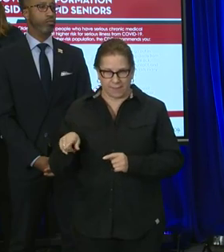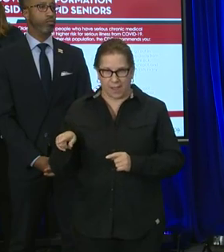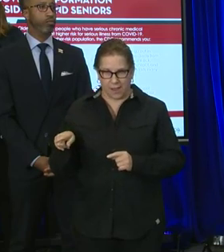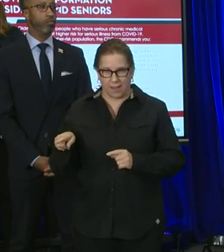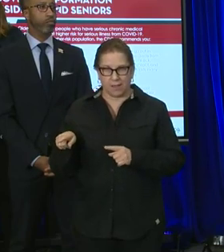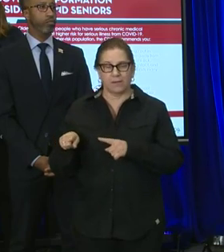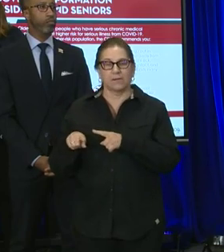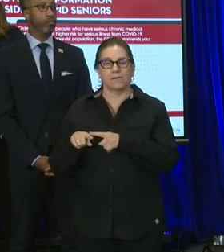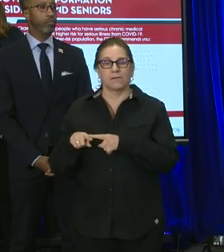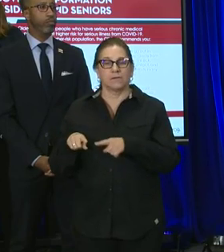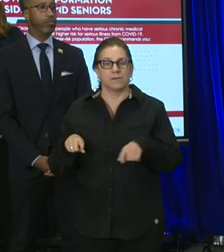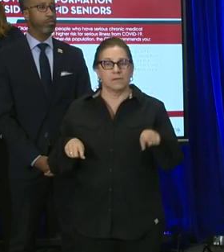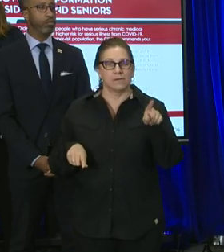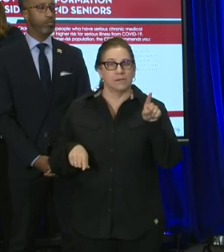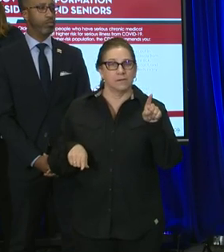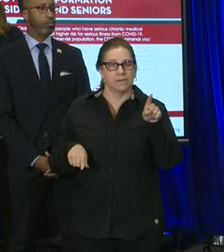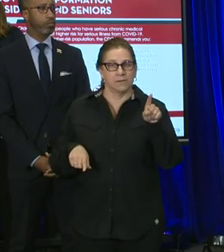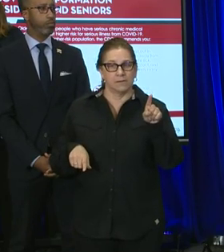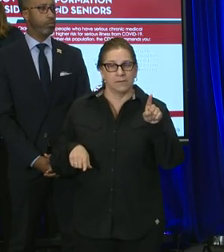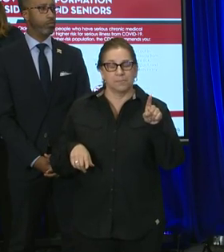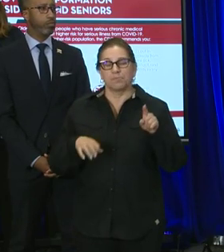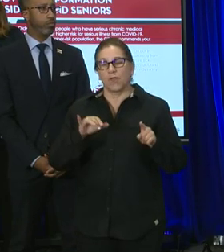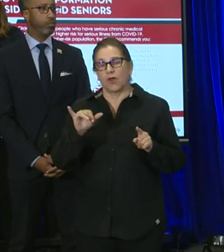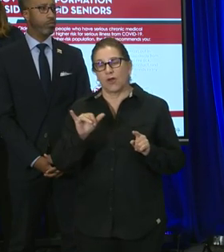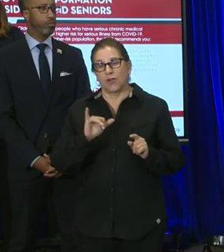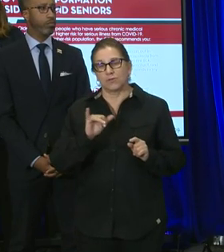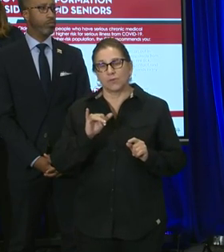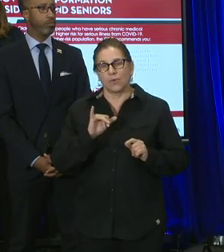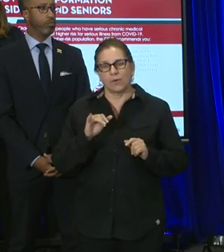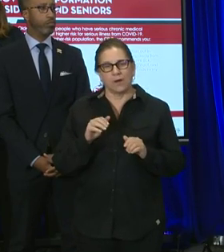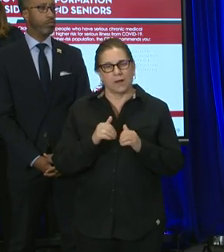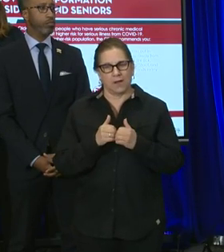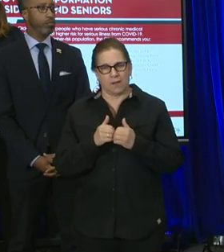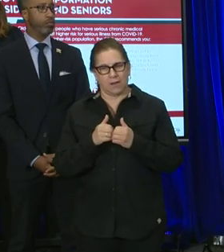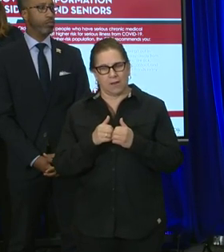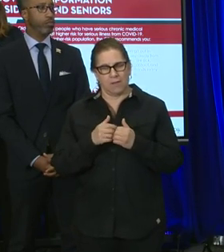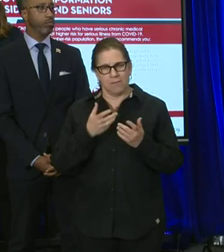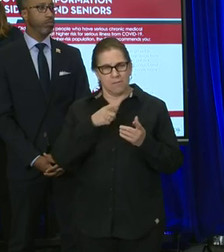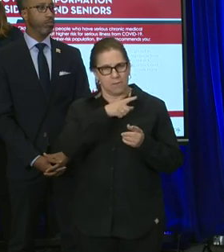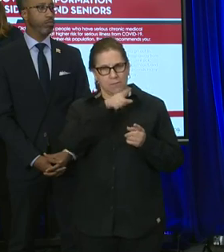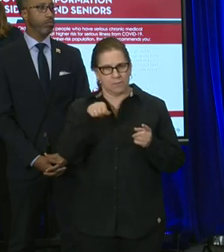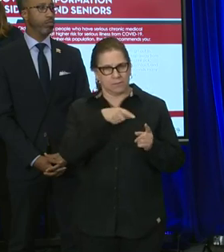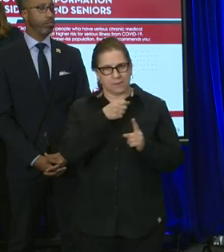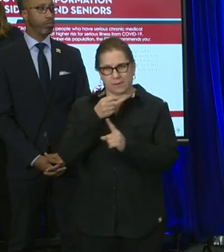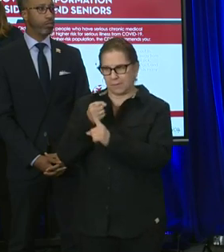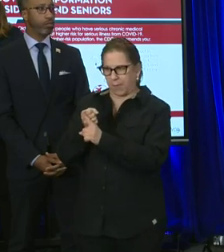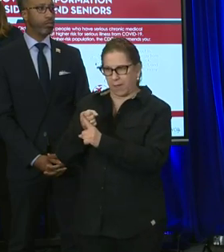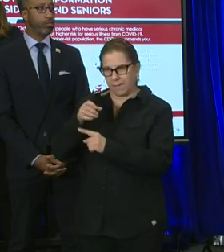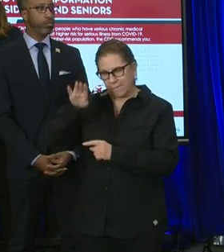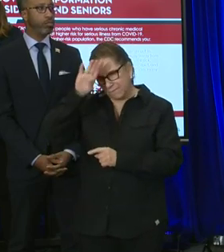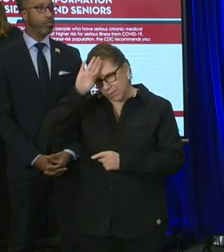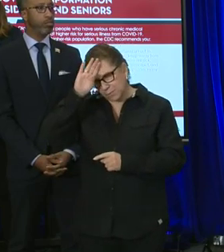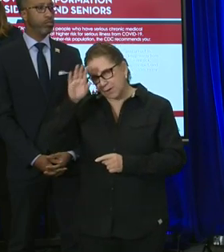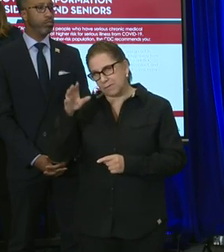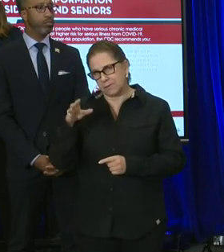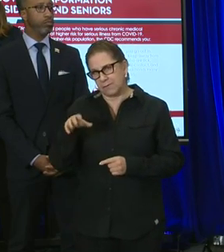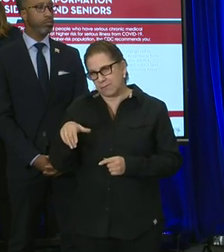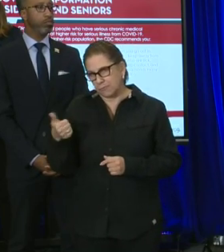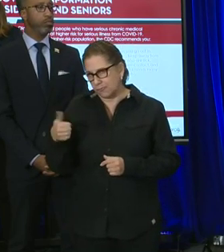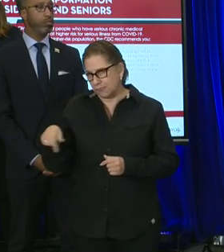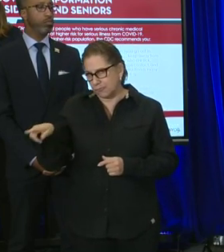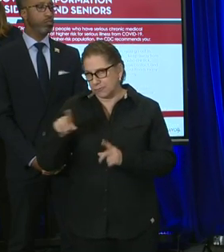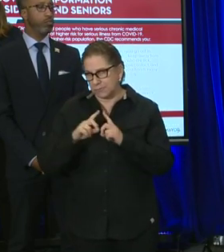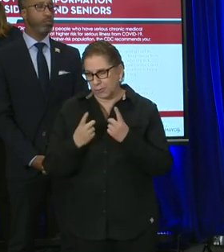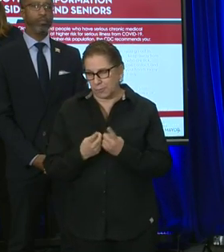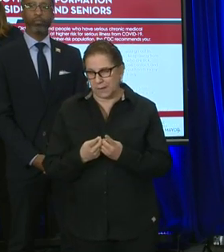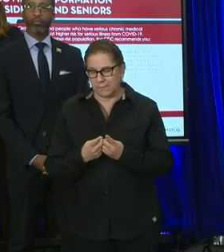have talked about its ramifications for fire and EMS. I also want to announce, based